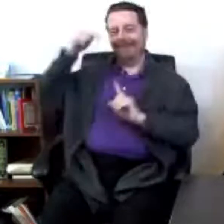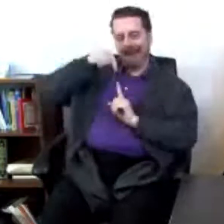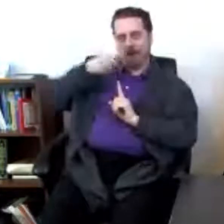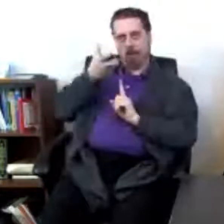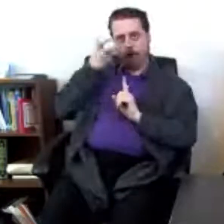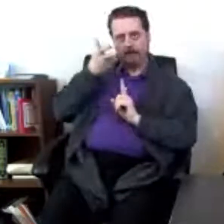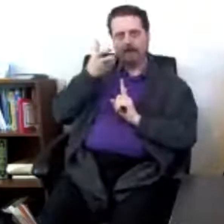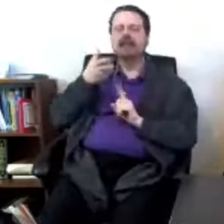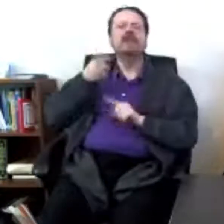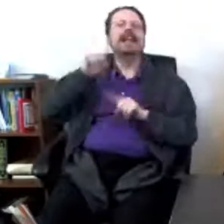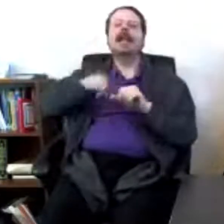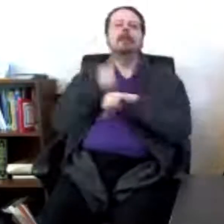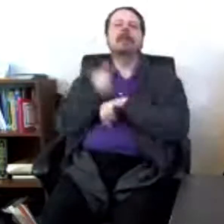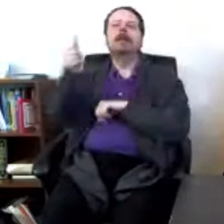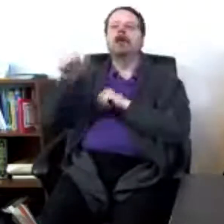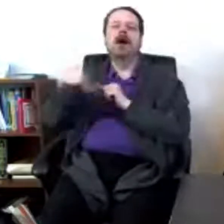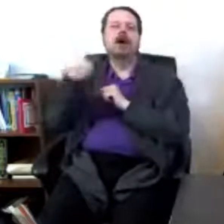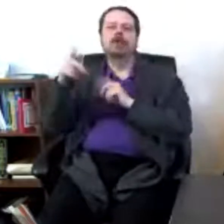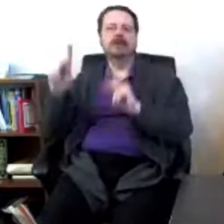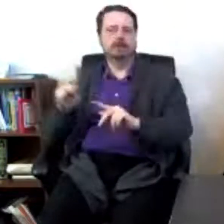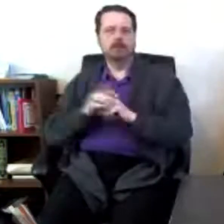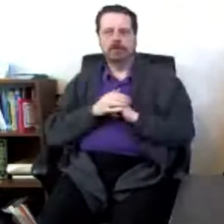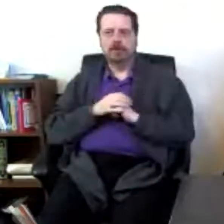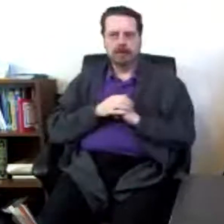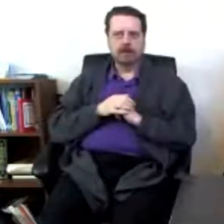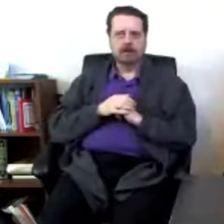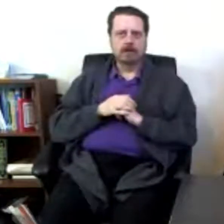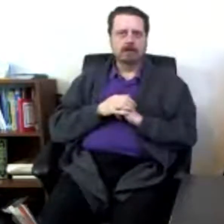reaches, especially in the hereafter.